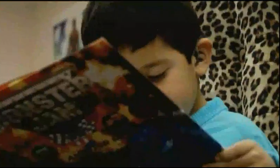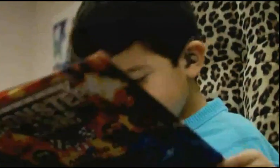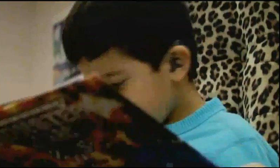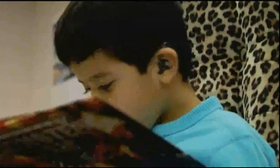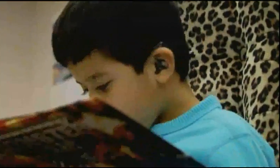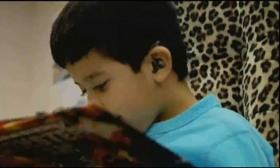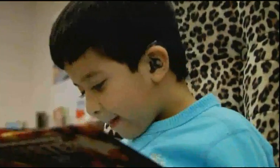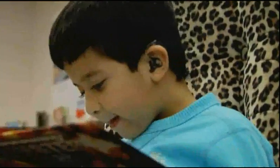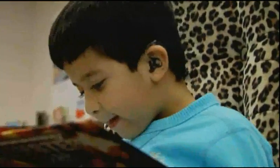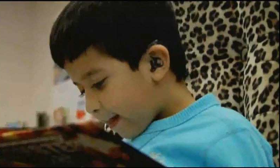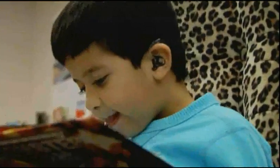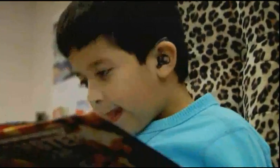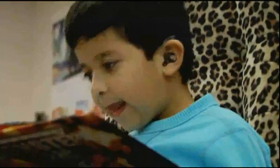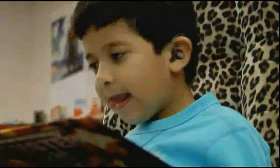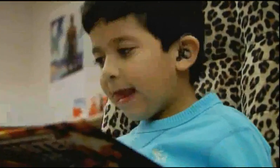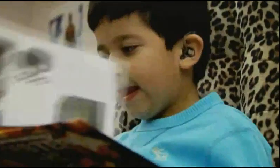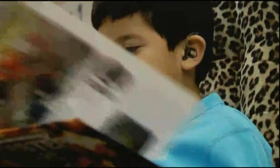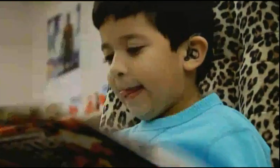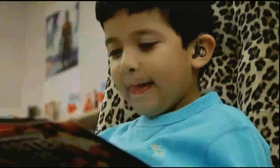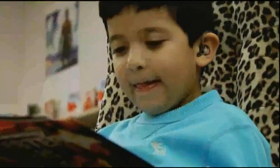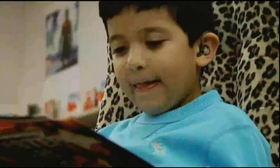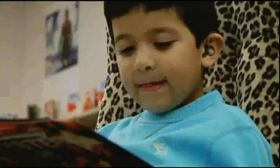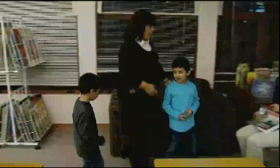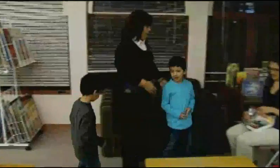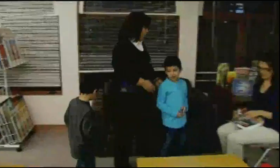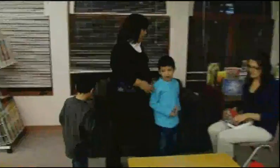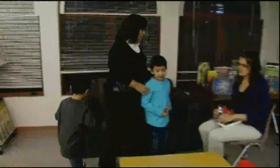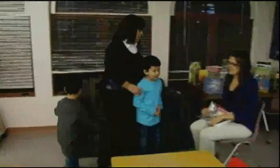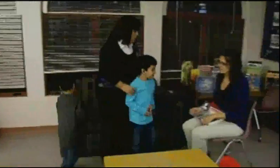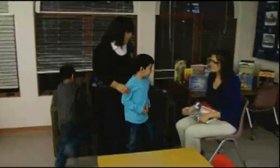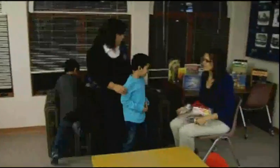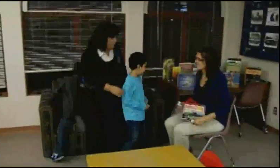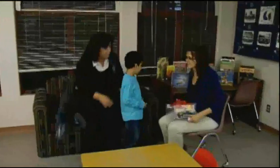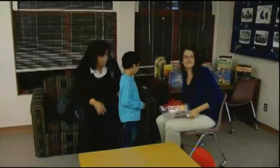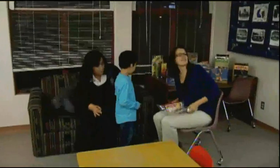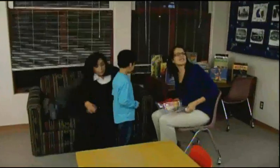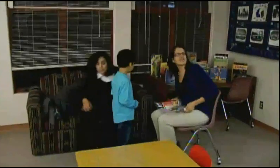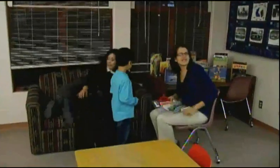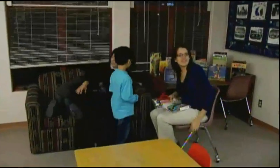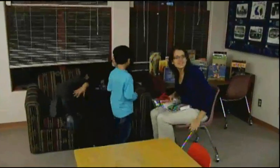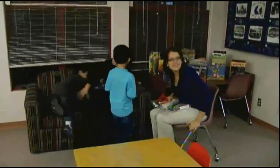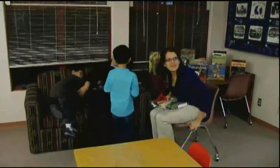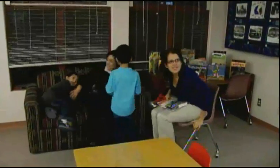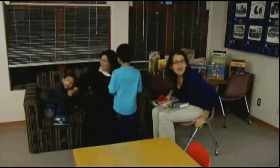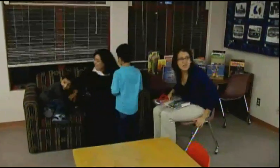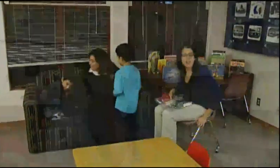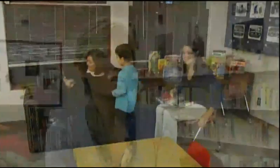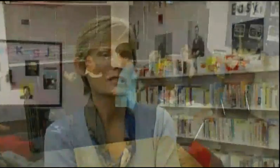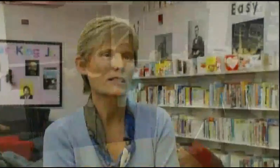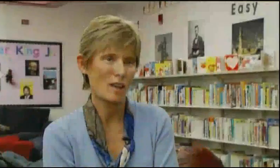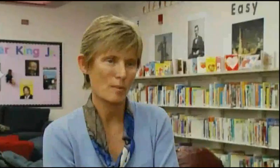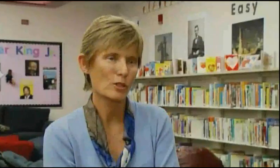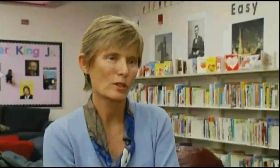The Shared Reading Project is a program that not only educates, it brings families closer together. So the Shared Reading Project is an opportunity